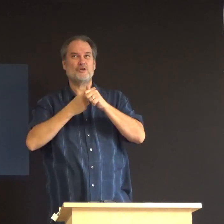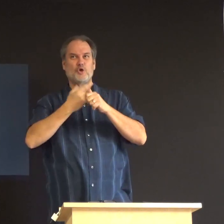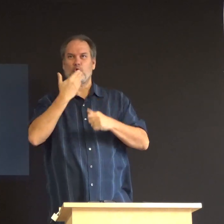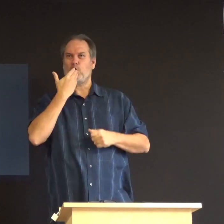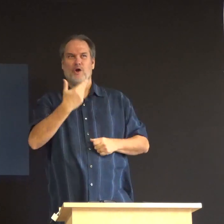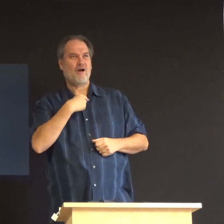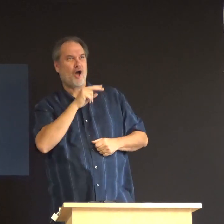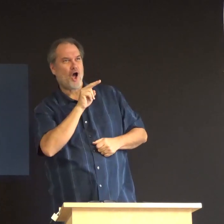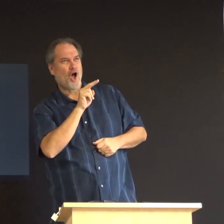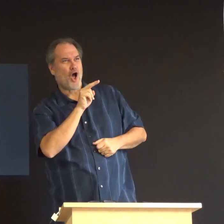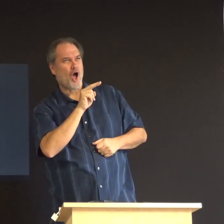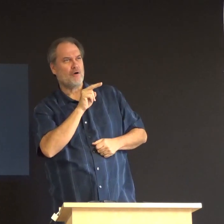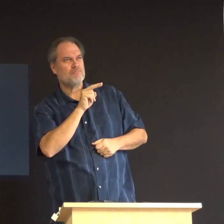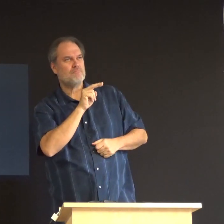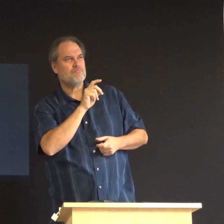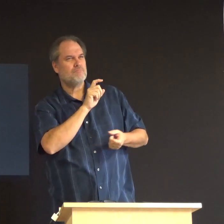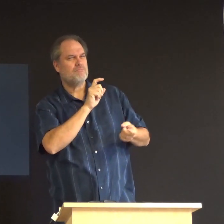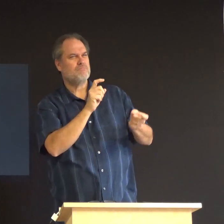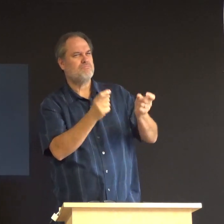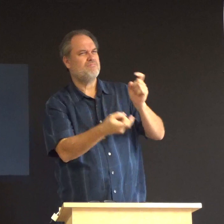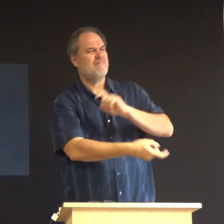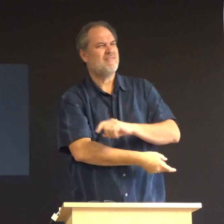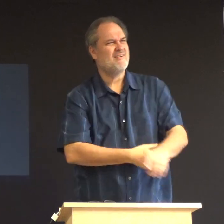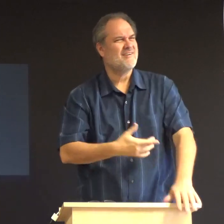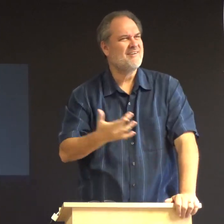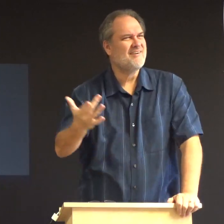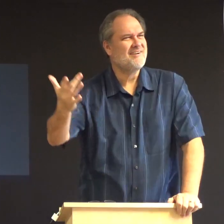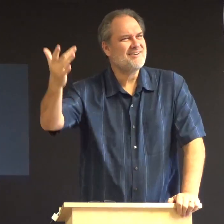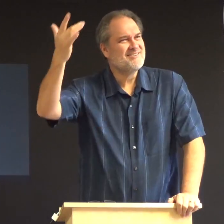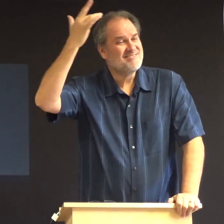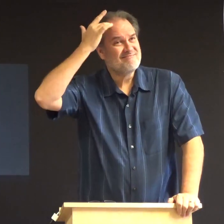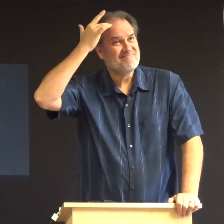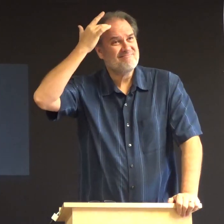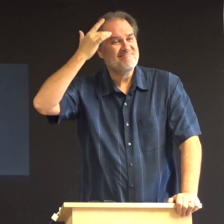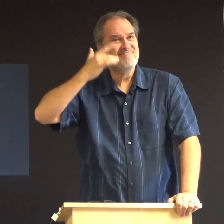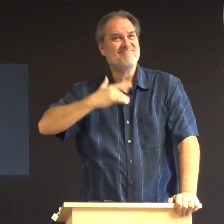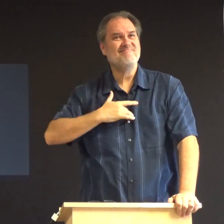Then, at first, they're wonderful, and then they change.